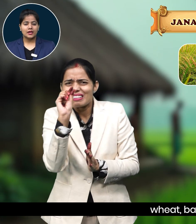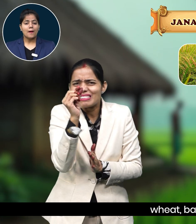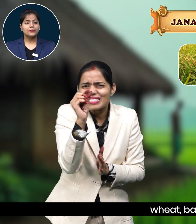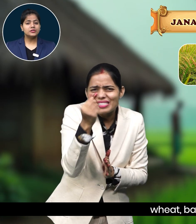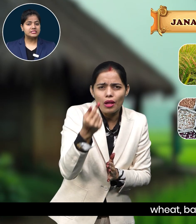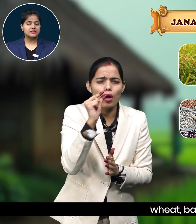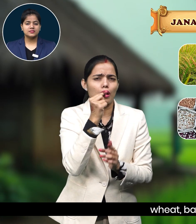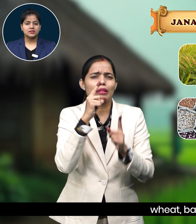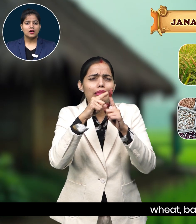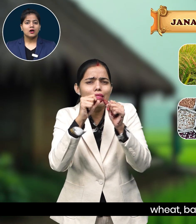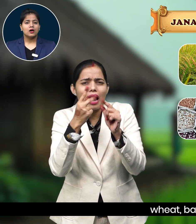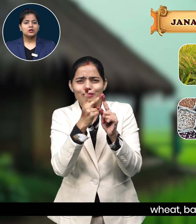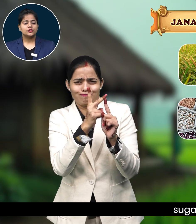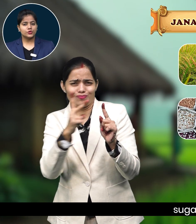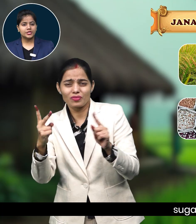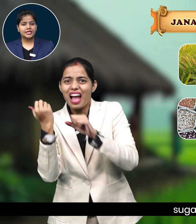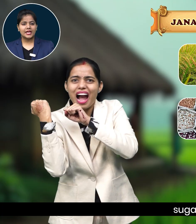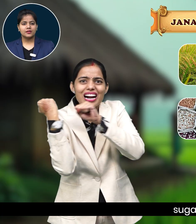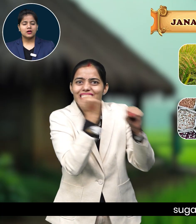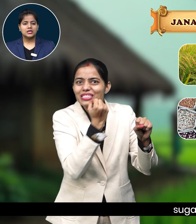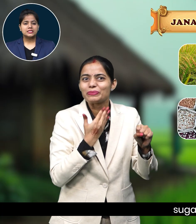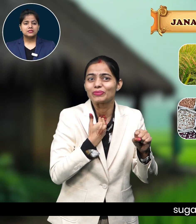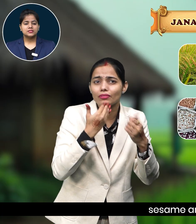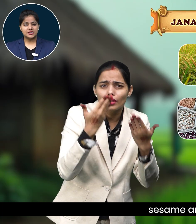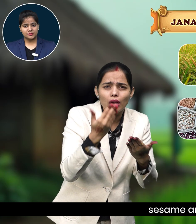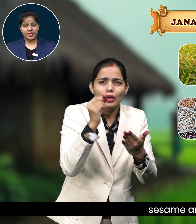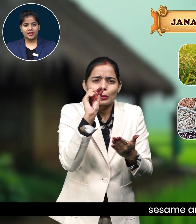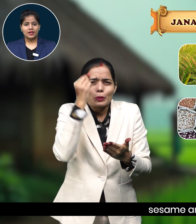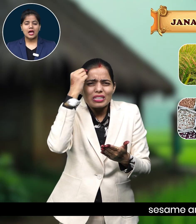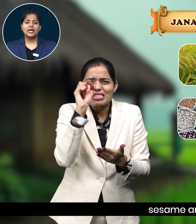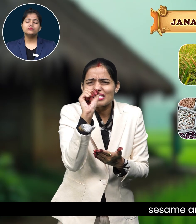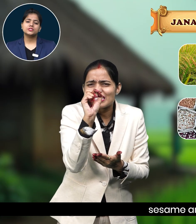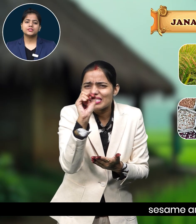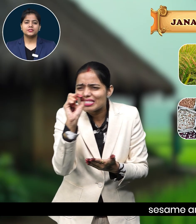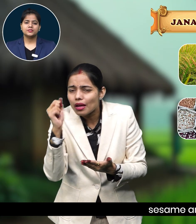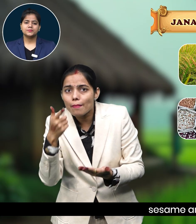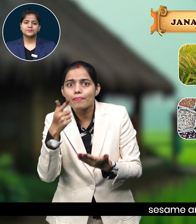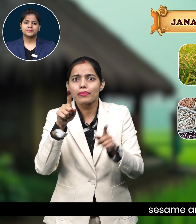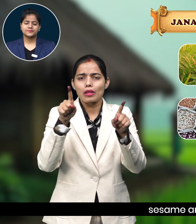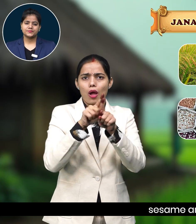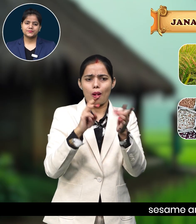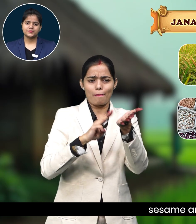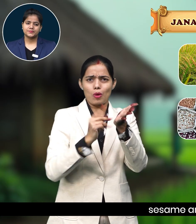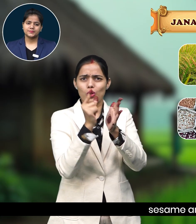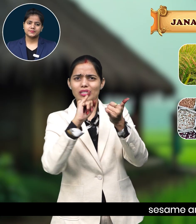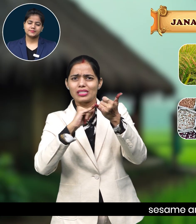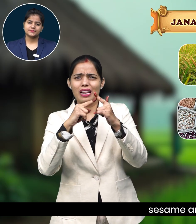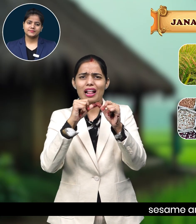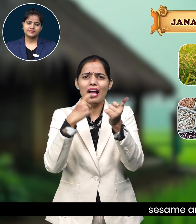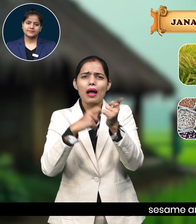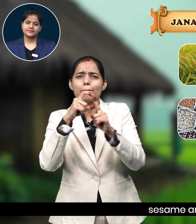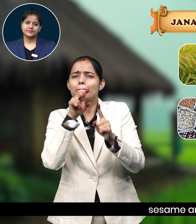barley, pulses, sugarcane, sesame, and mustard.